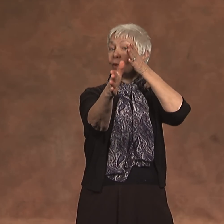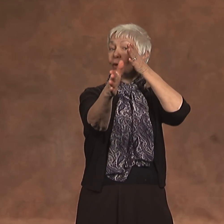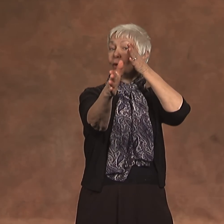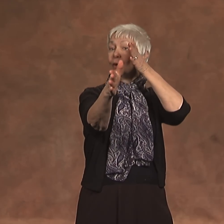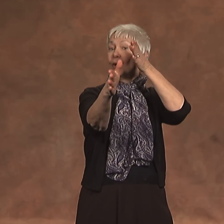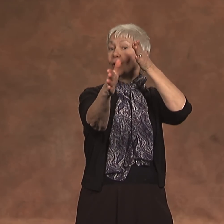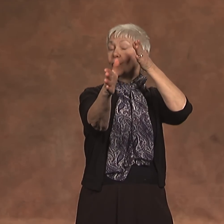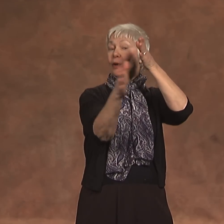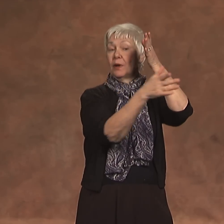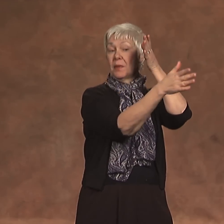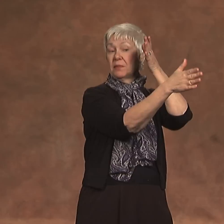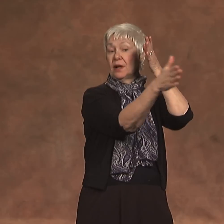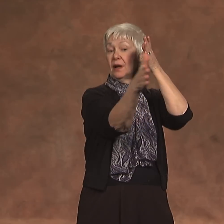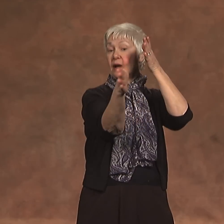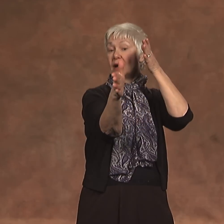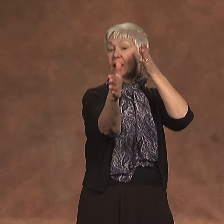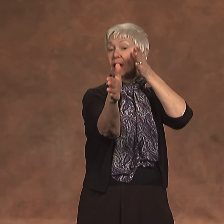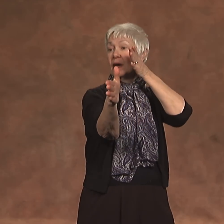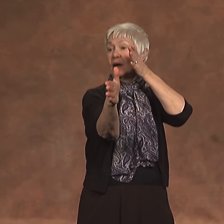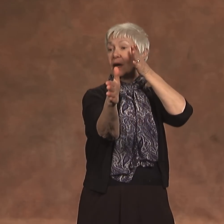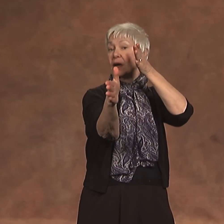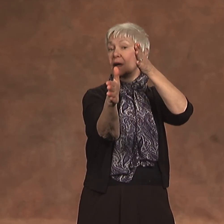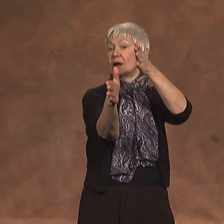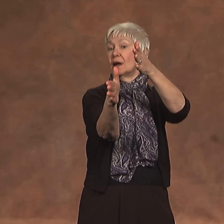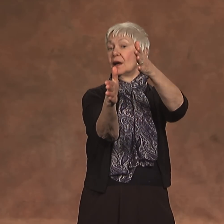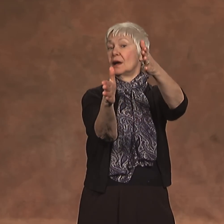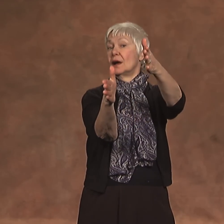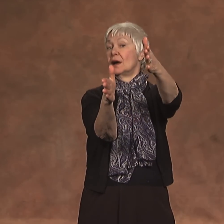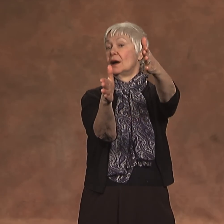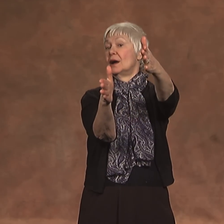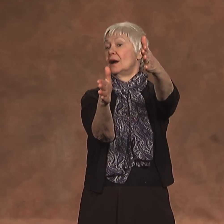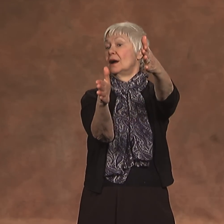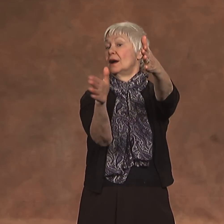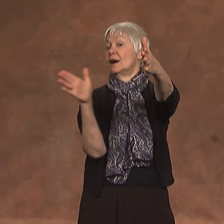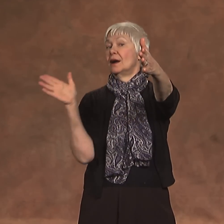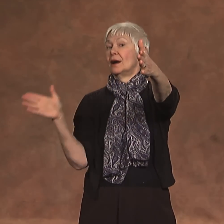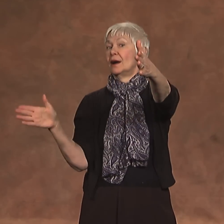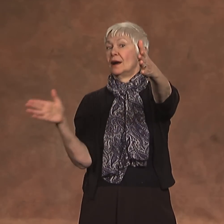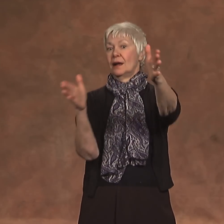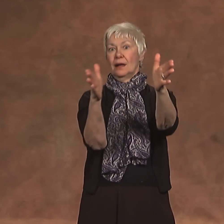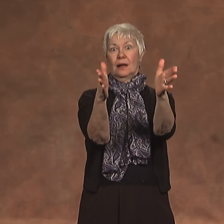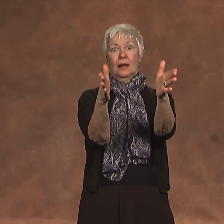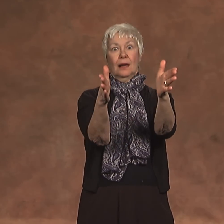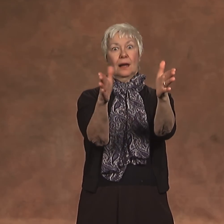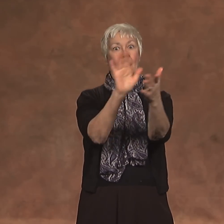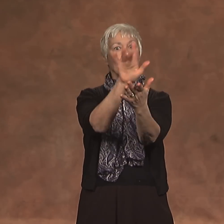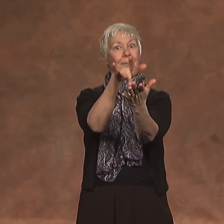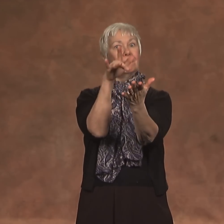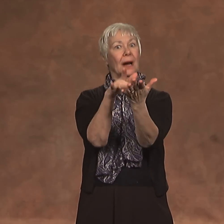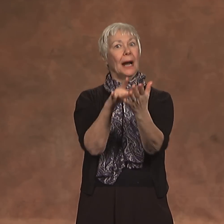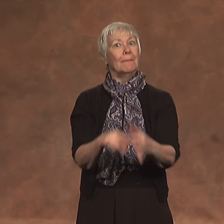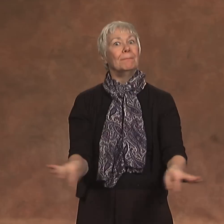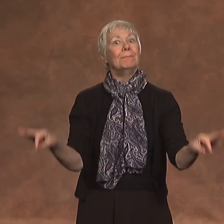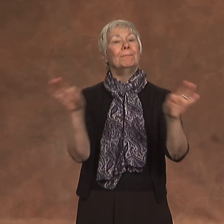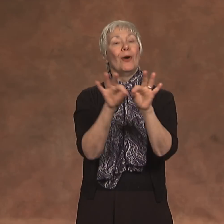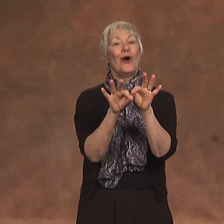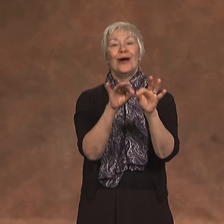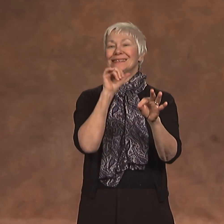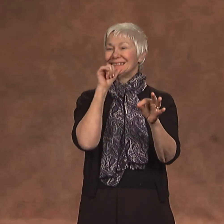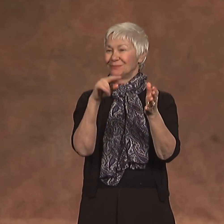about 60% to the right of them, as well as 100% of what is directly in the middle, which is very important. The